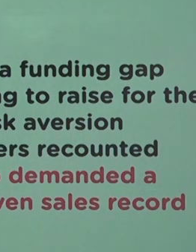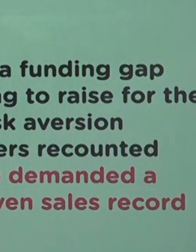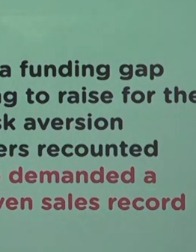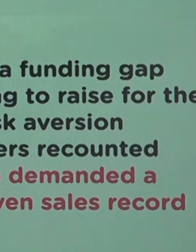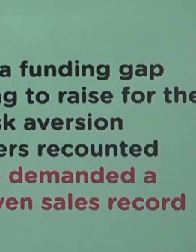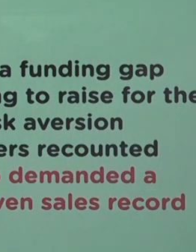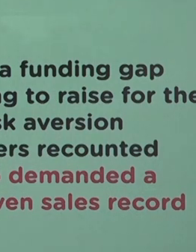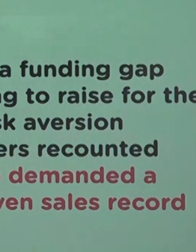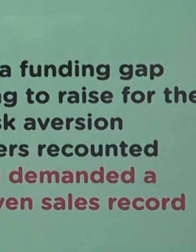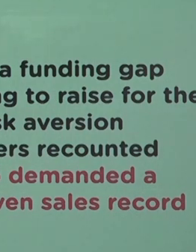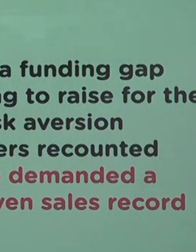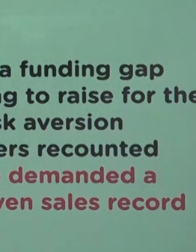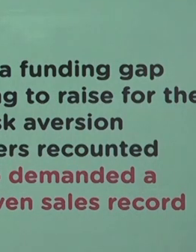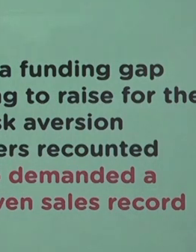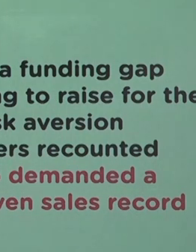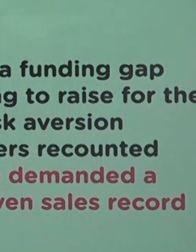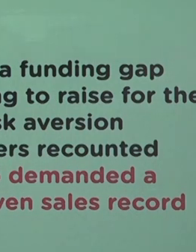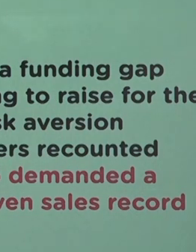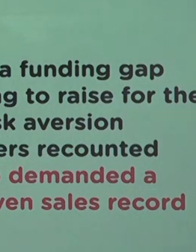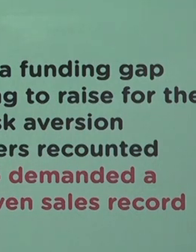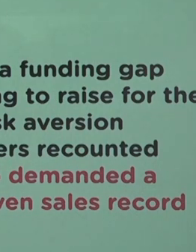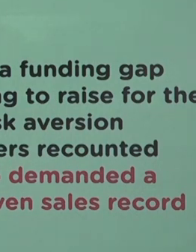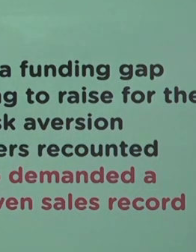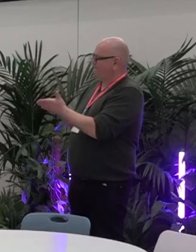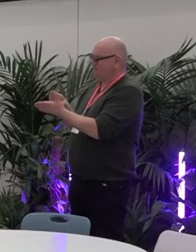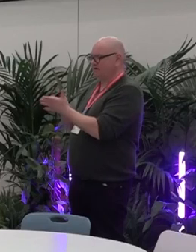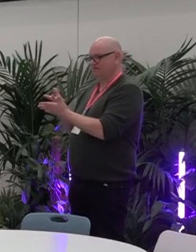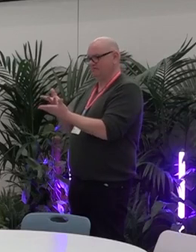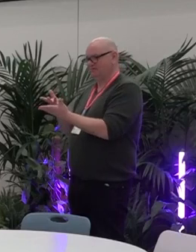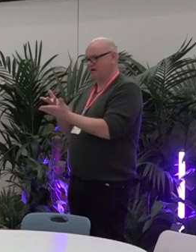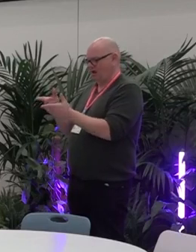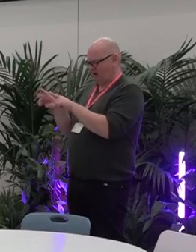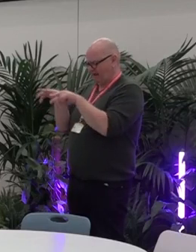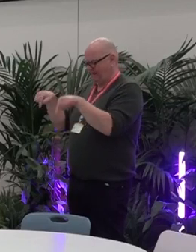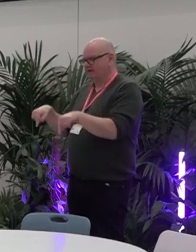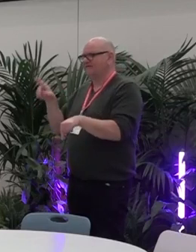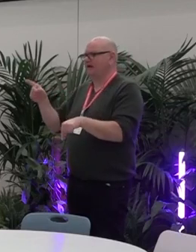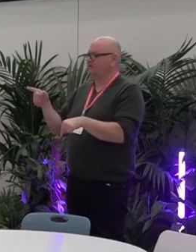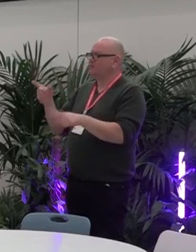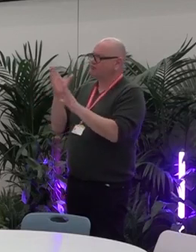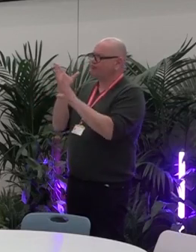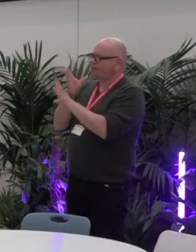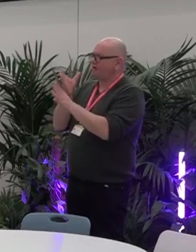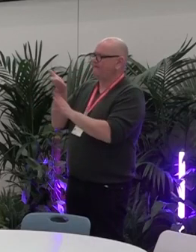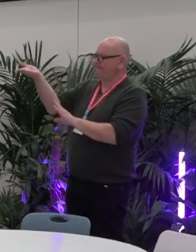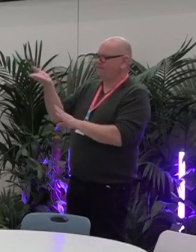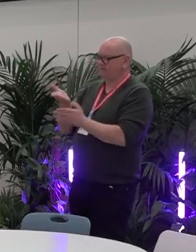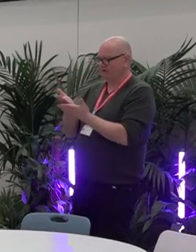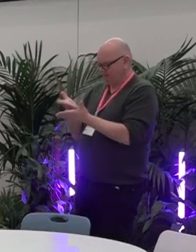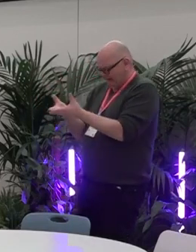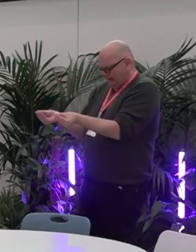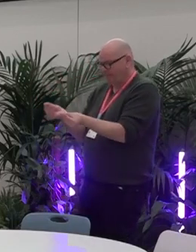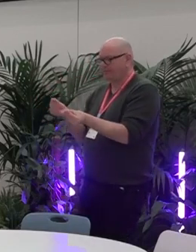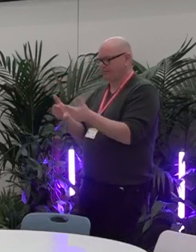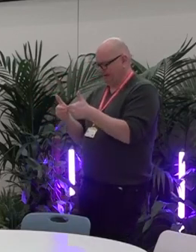this kind of hole between the public funding that we produce and whoever's going to pick them up next. That is